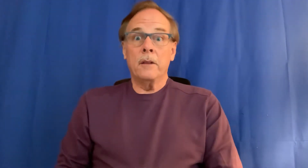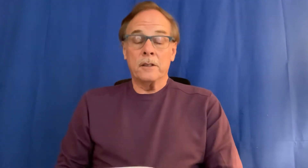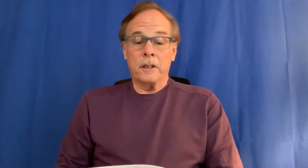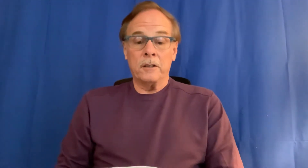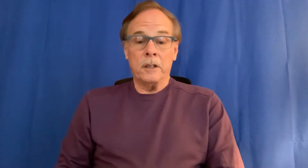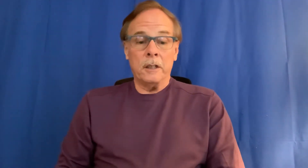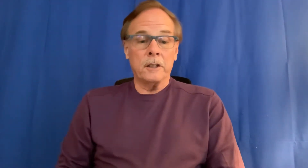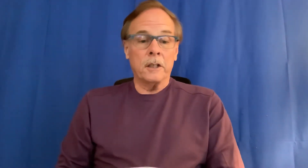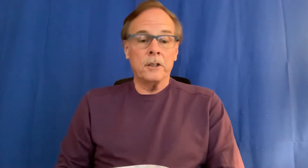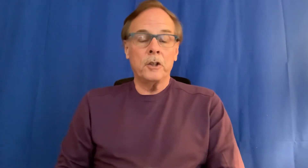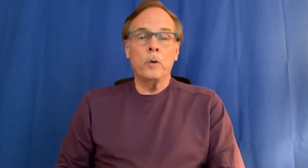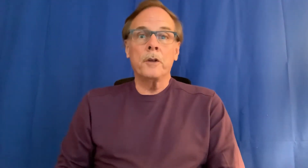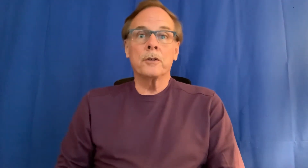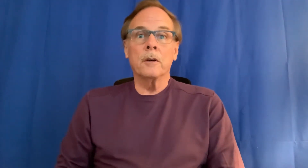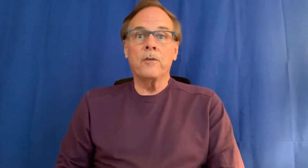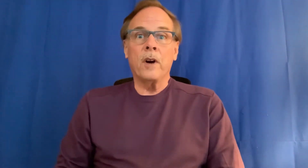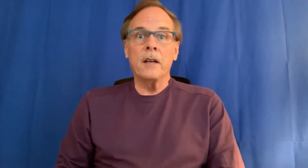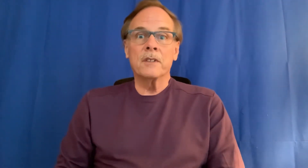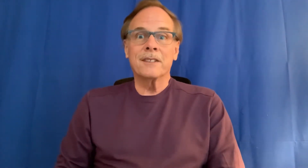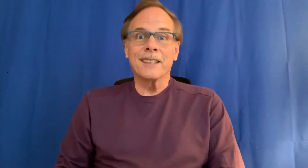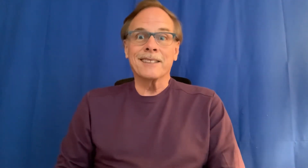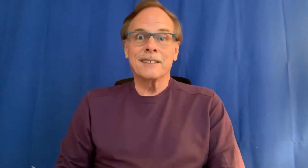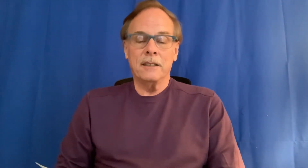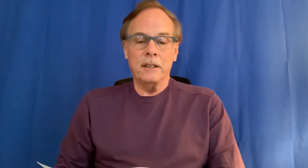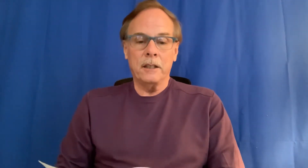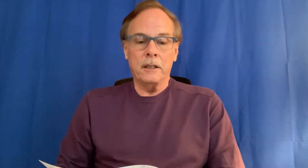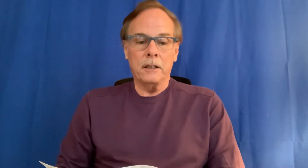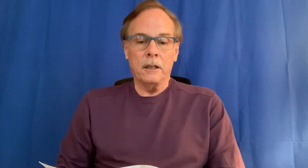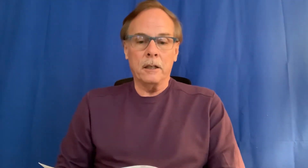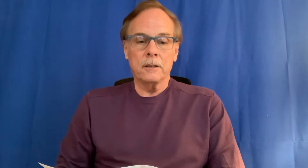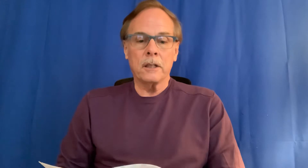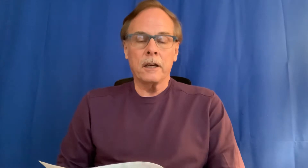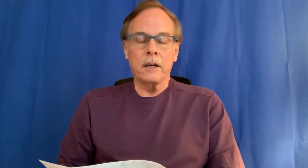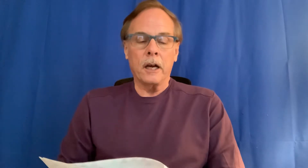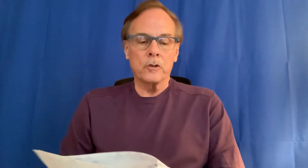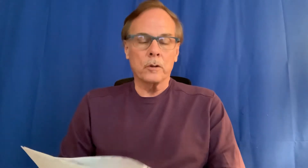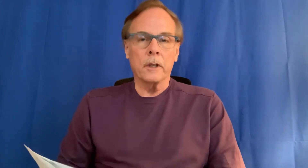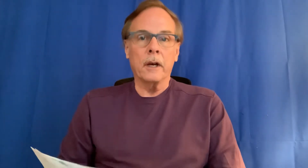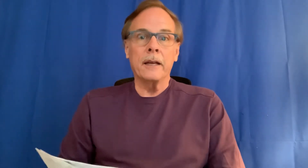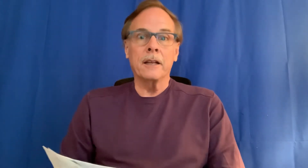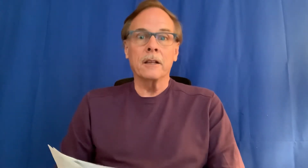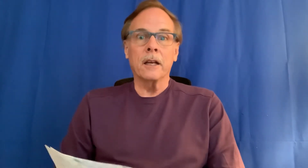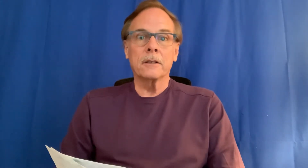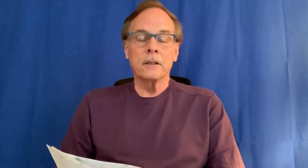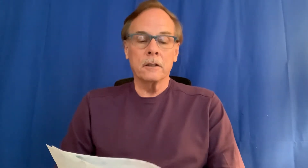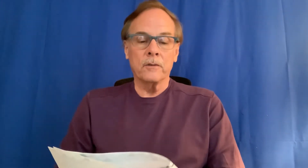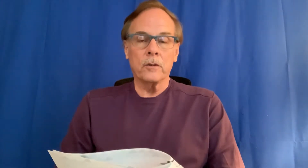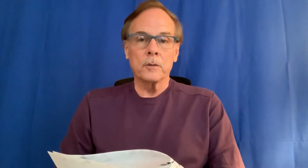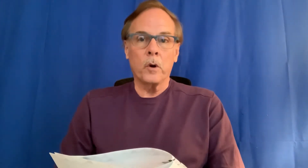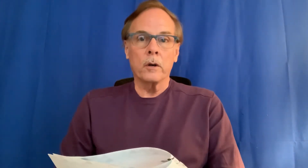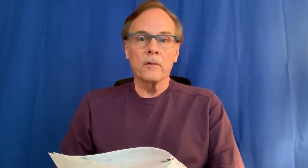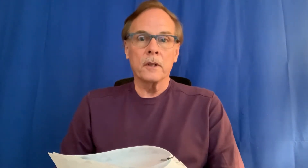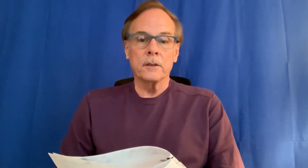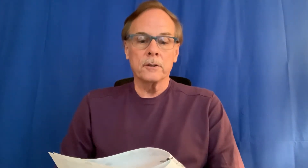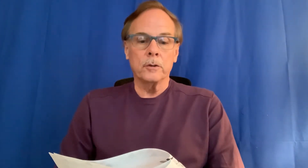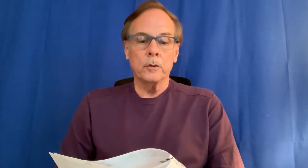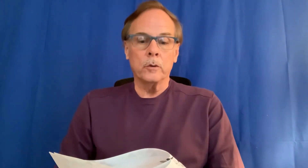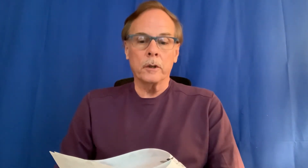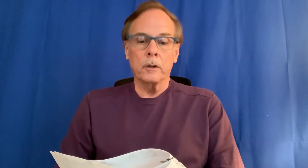This is a continuation of 5-6 in signing naturally. I neglected in the first part of this to